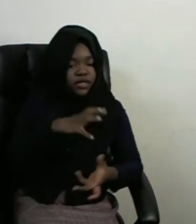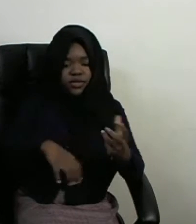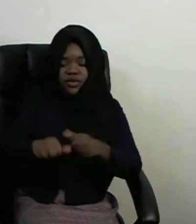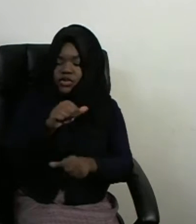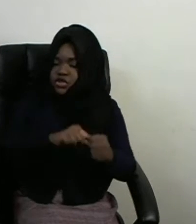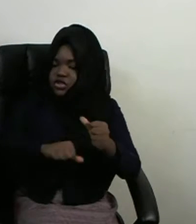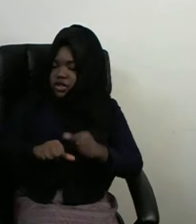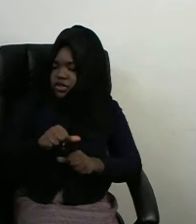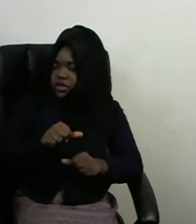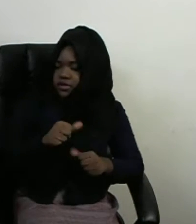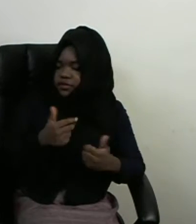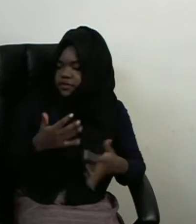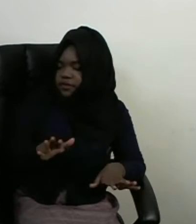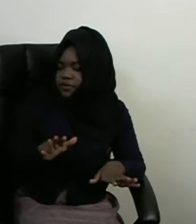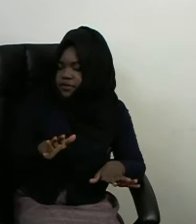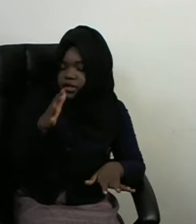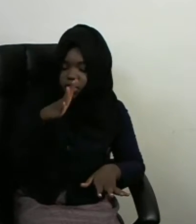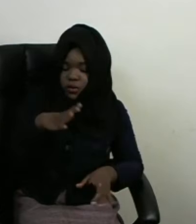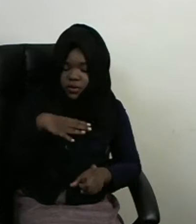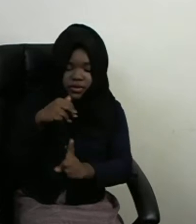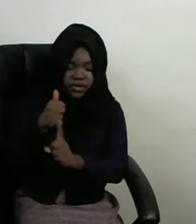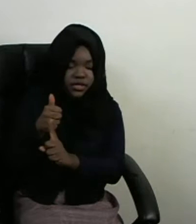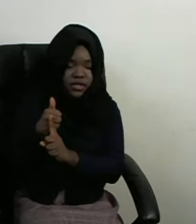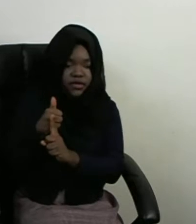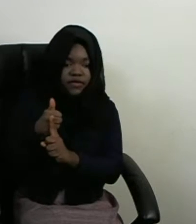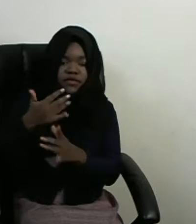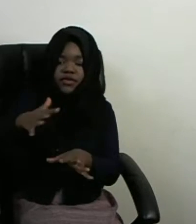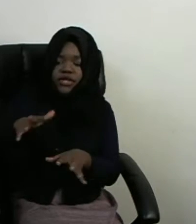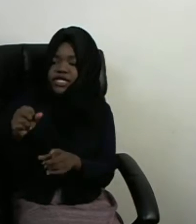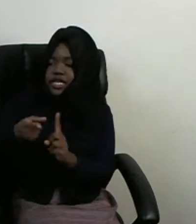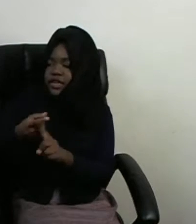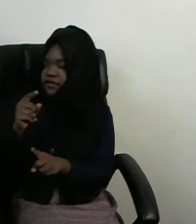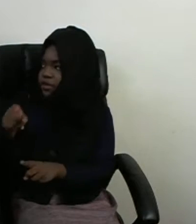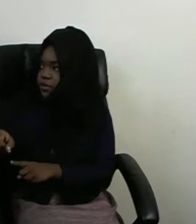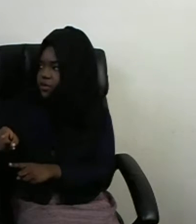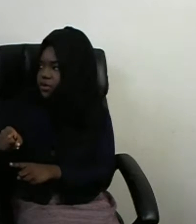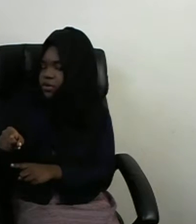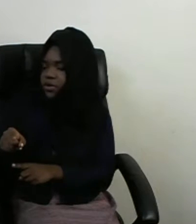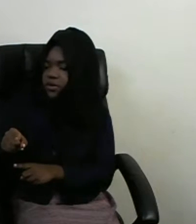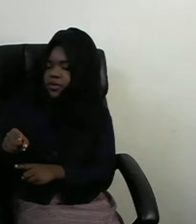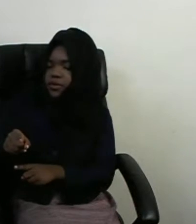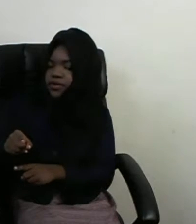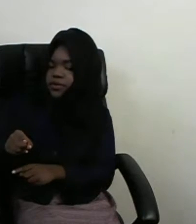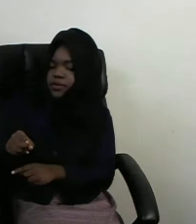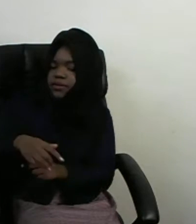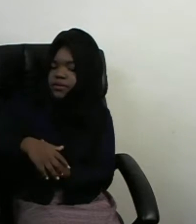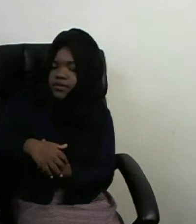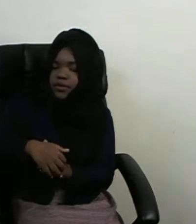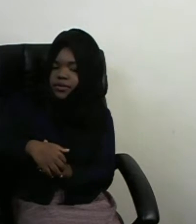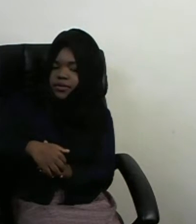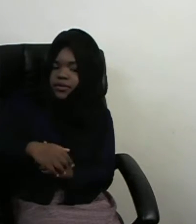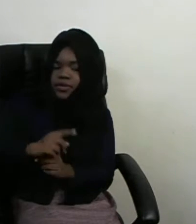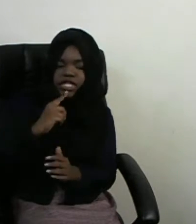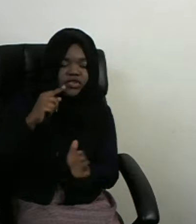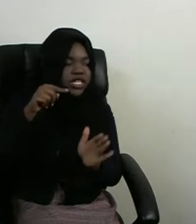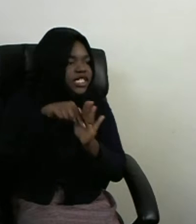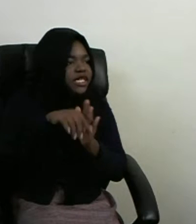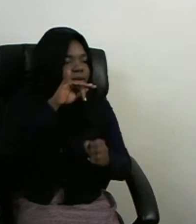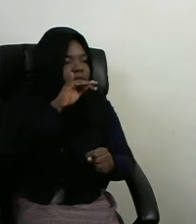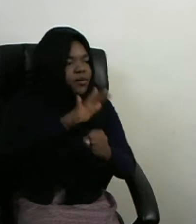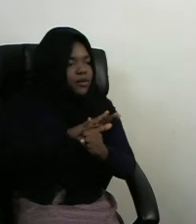other, and they, the women, have taken from you a serious, deep oath